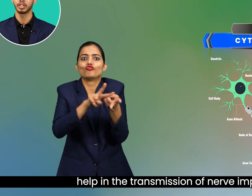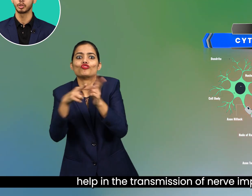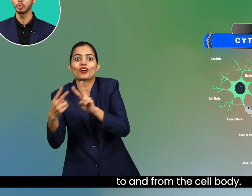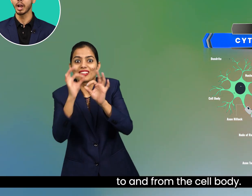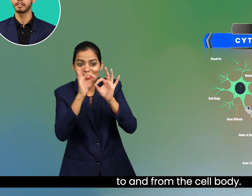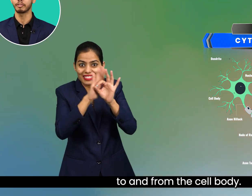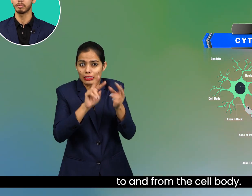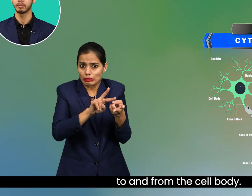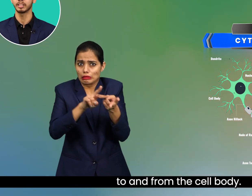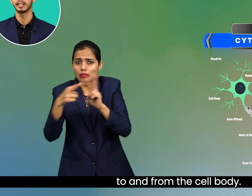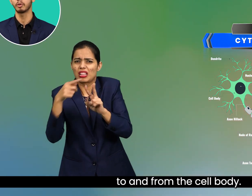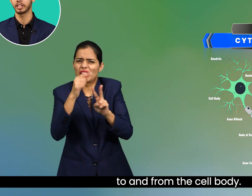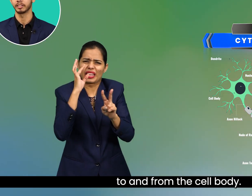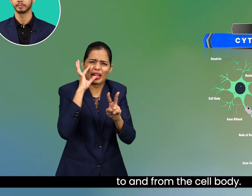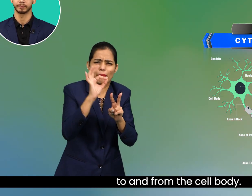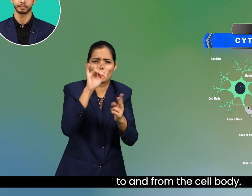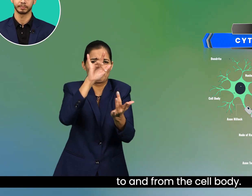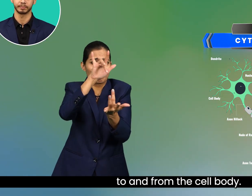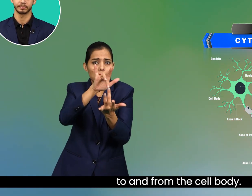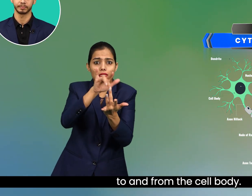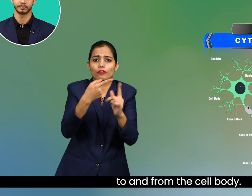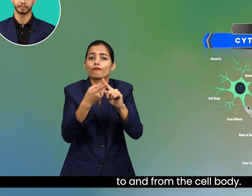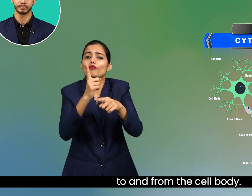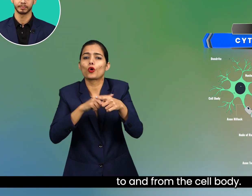impulses to and from the cell body.